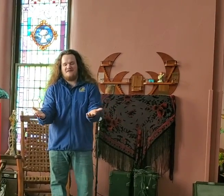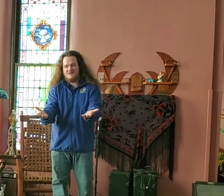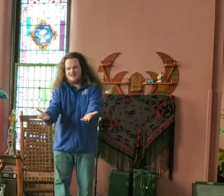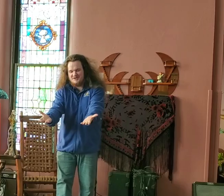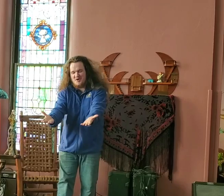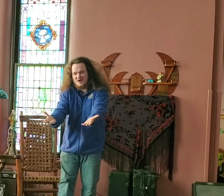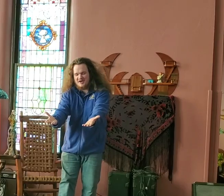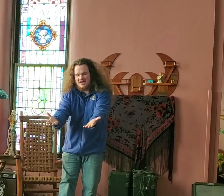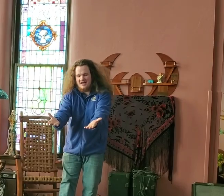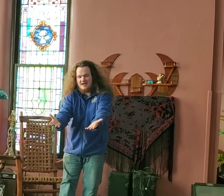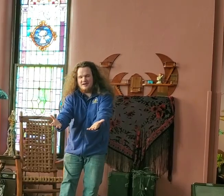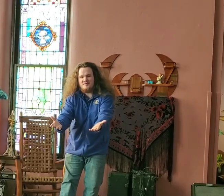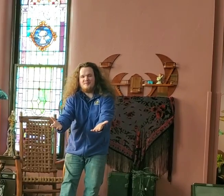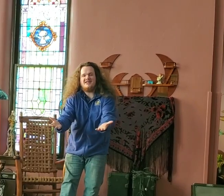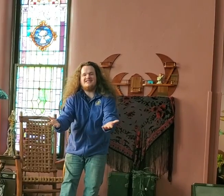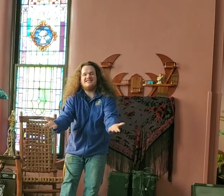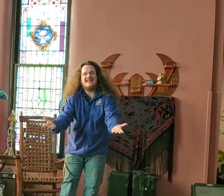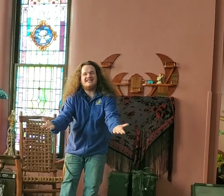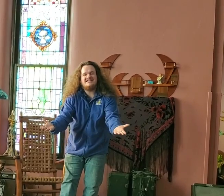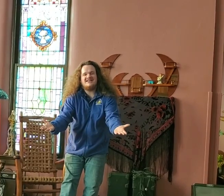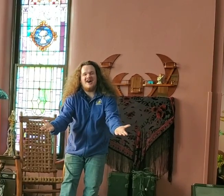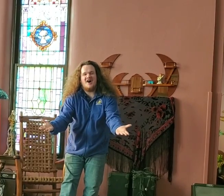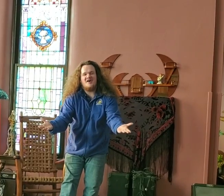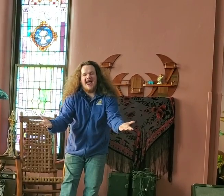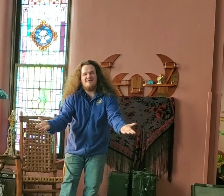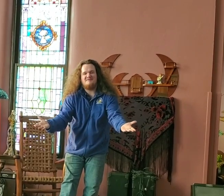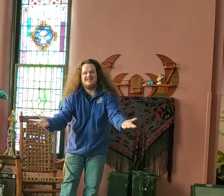restored, but the seats are empty.